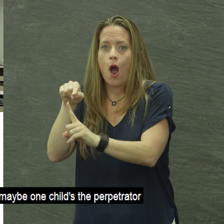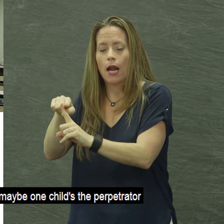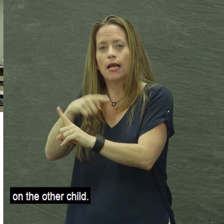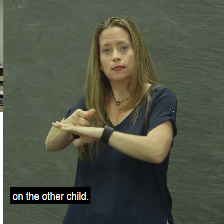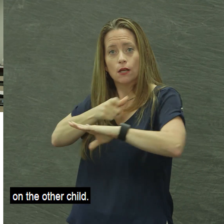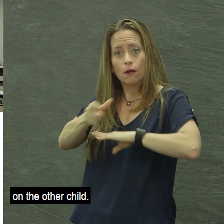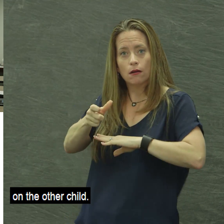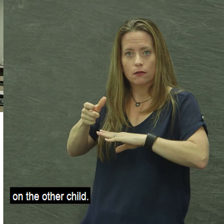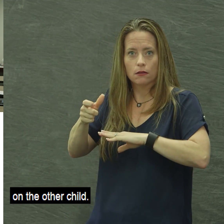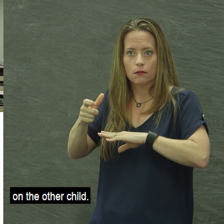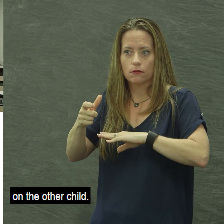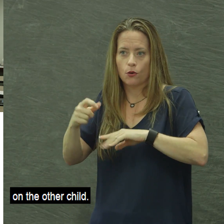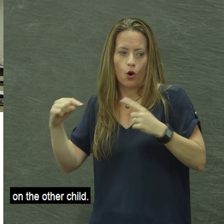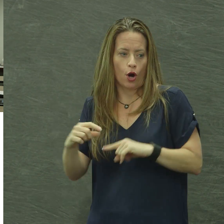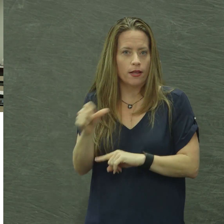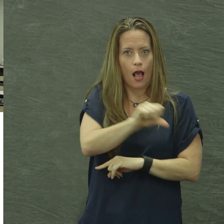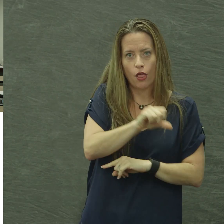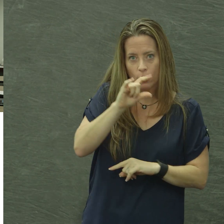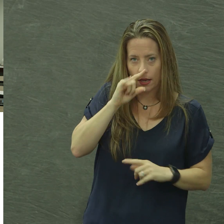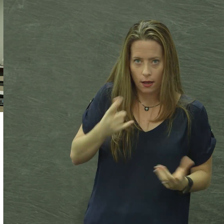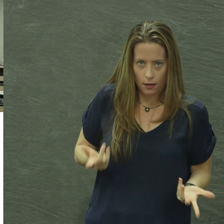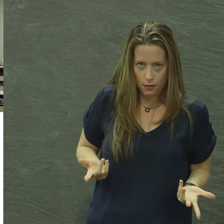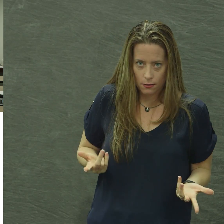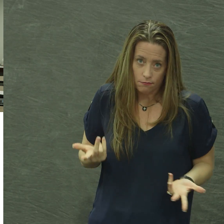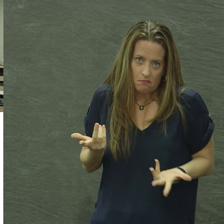perpetrator on the other child.